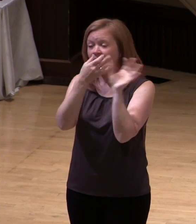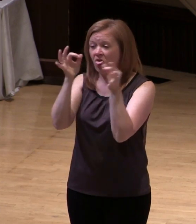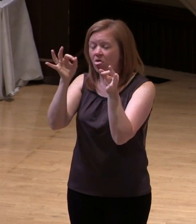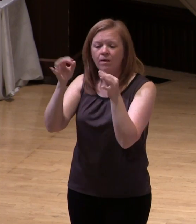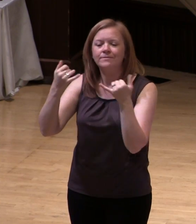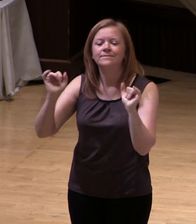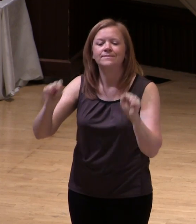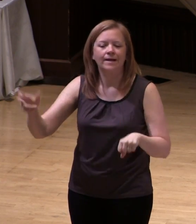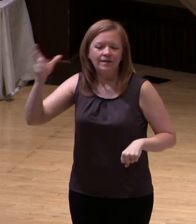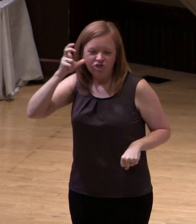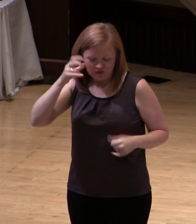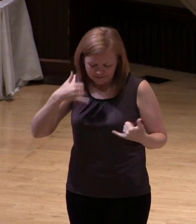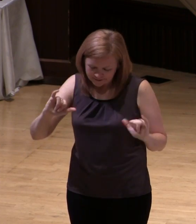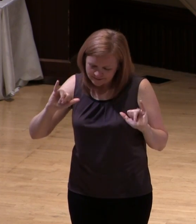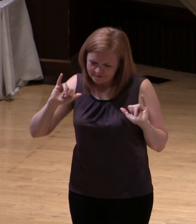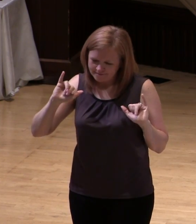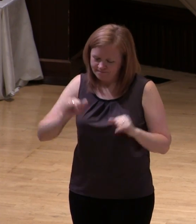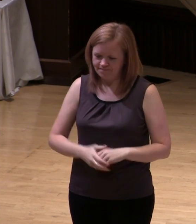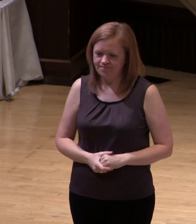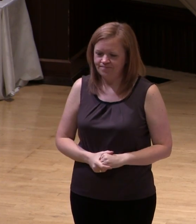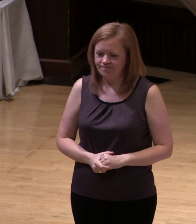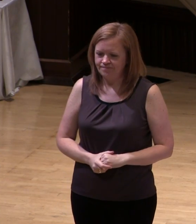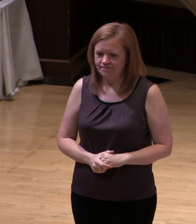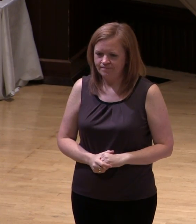in your life.